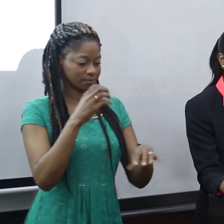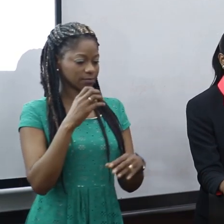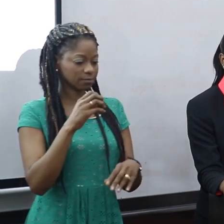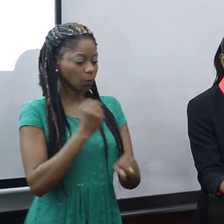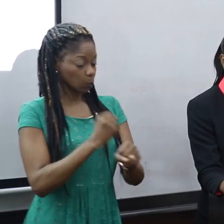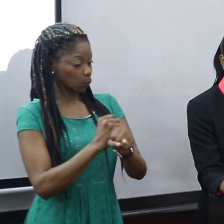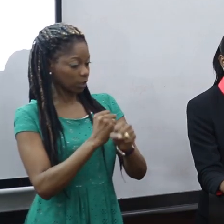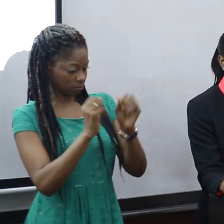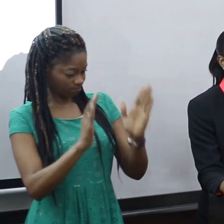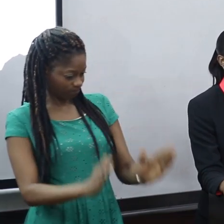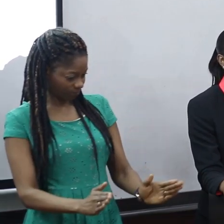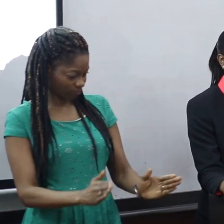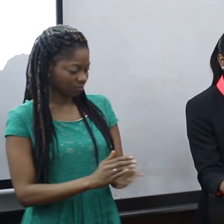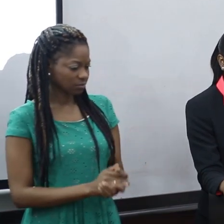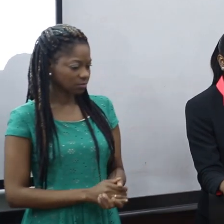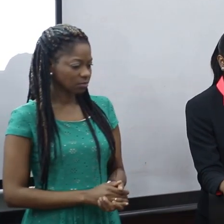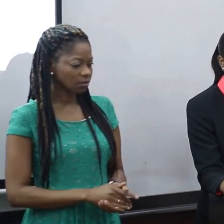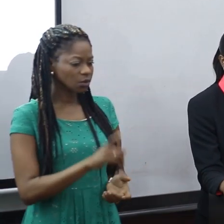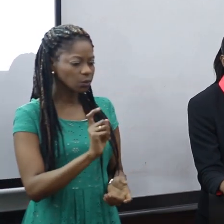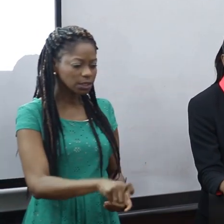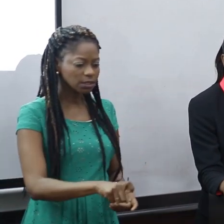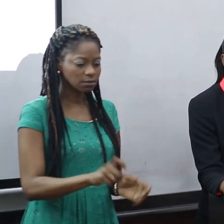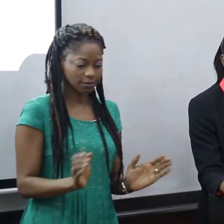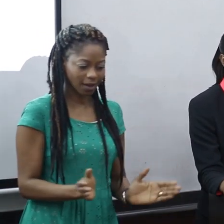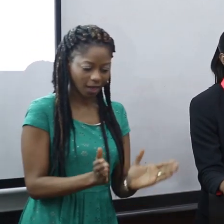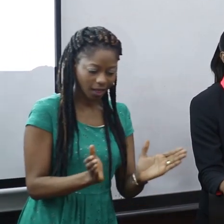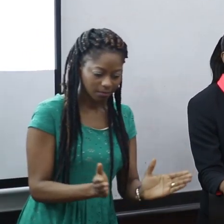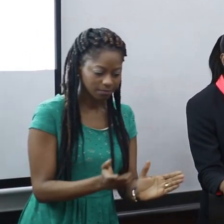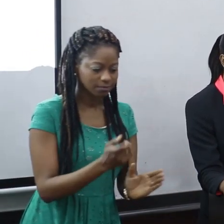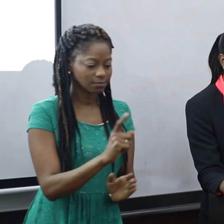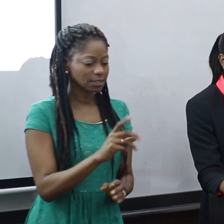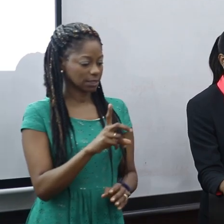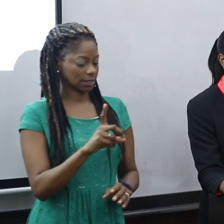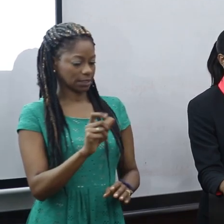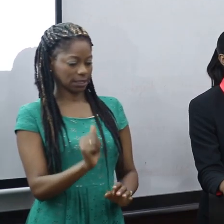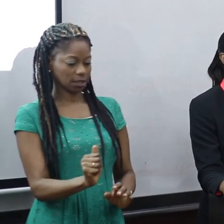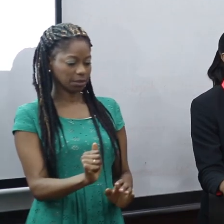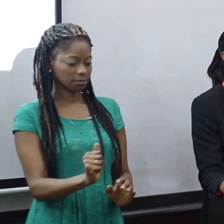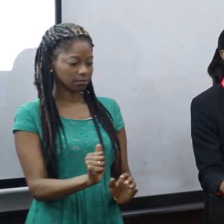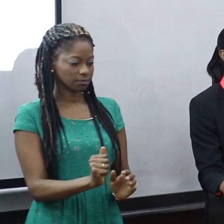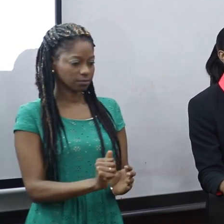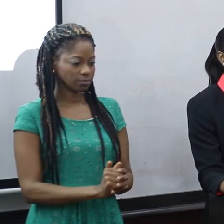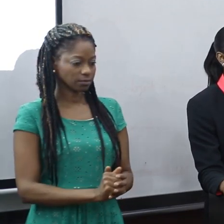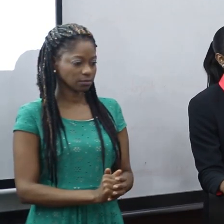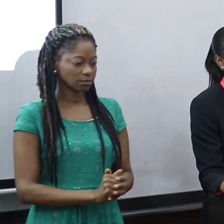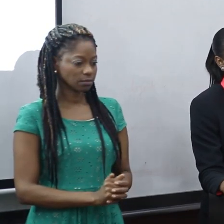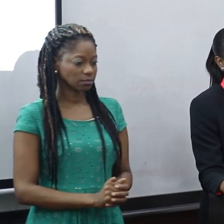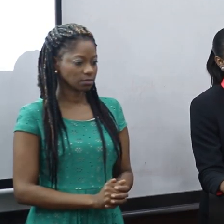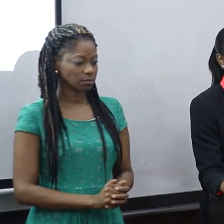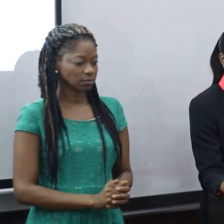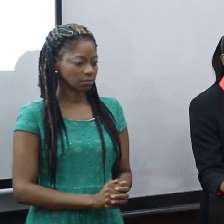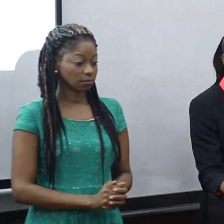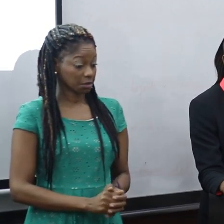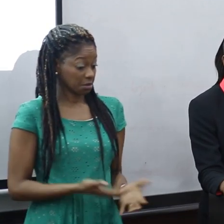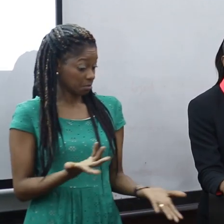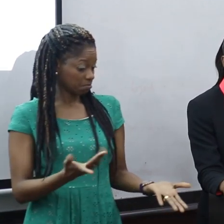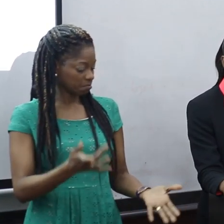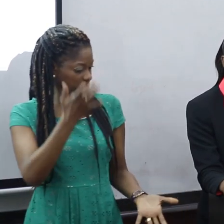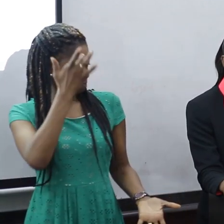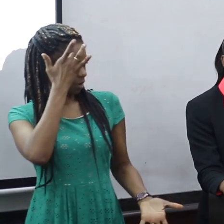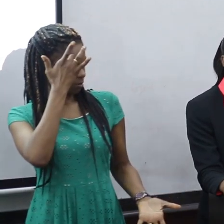reasonable provision to facilitate or accommodate a person with disabilities who is otherwise qualified to perform the